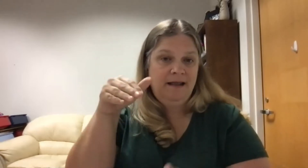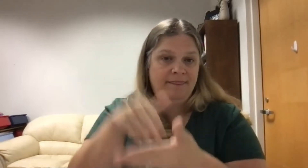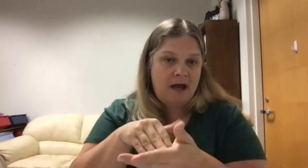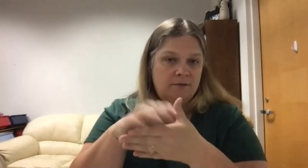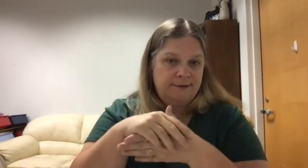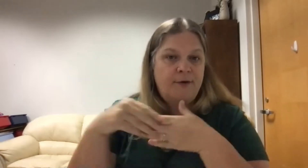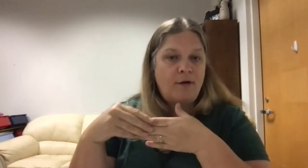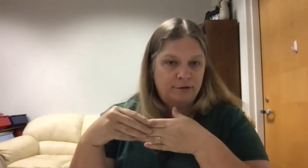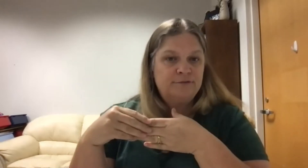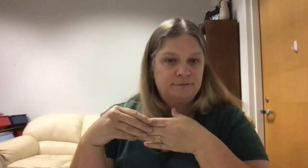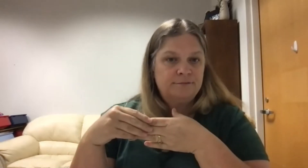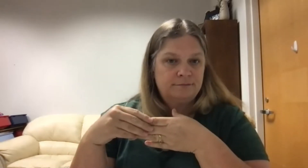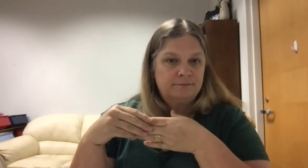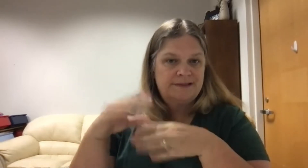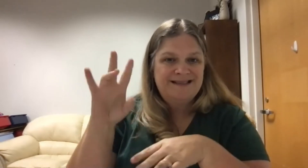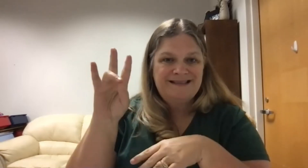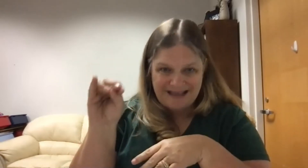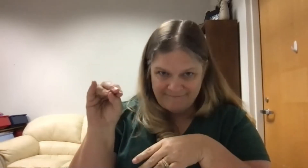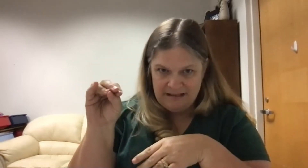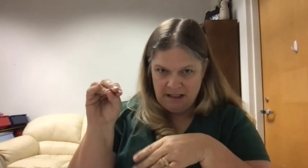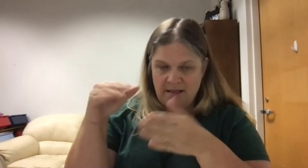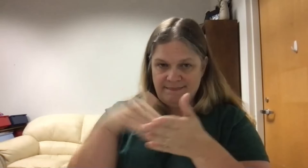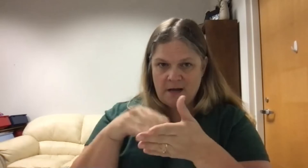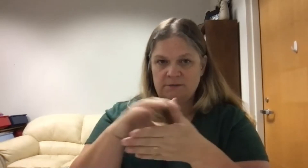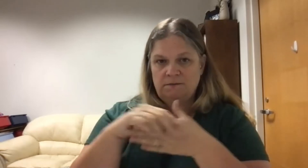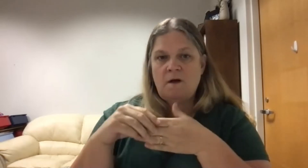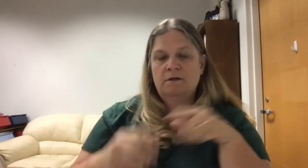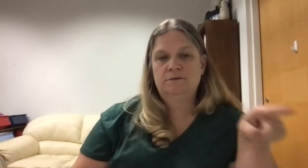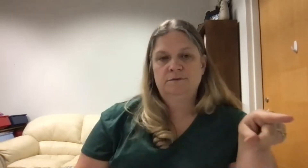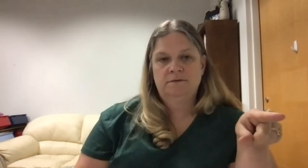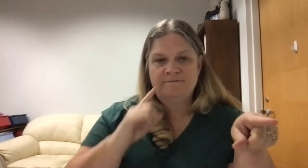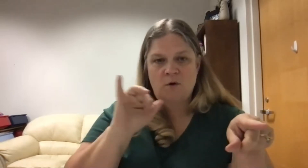She ended up with a bill of $70,000.